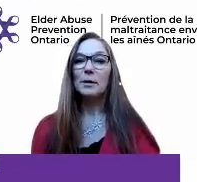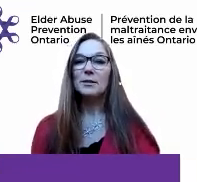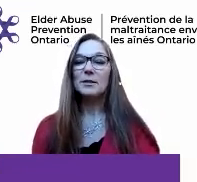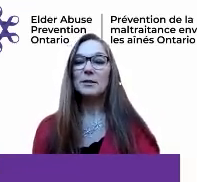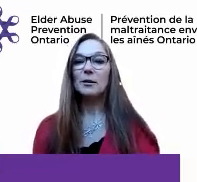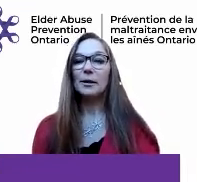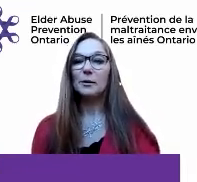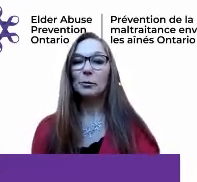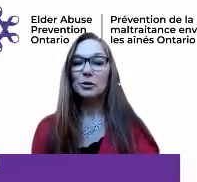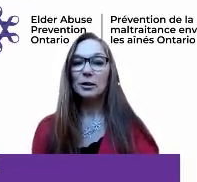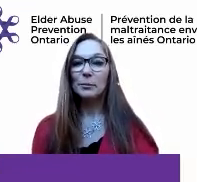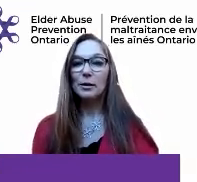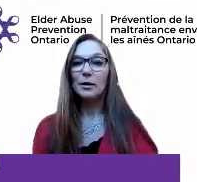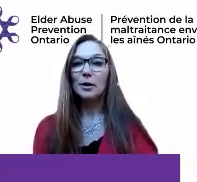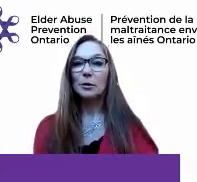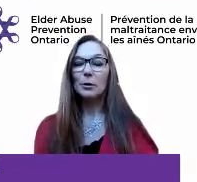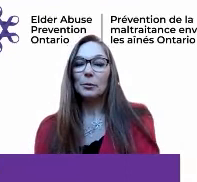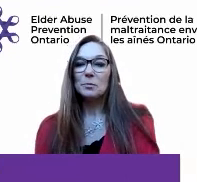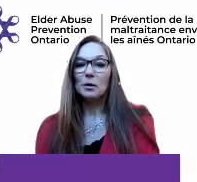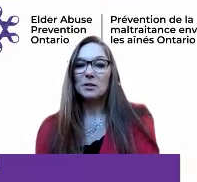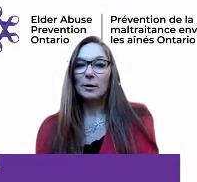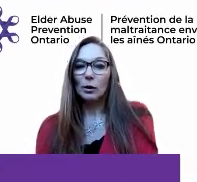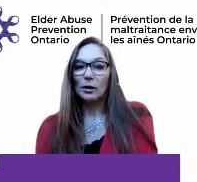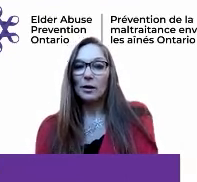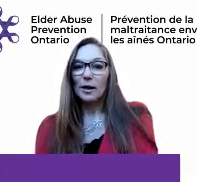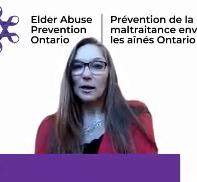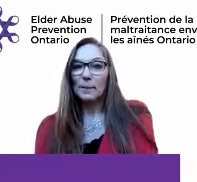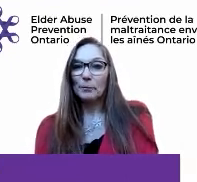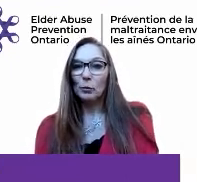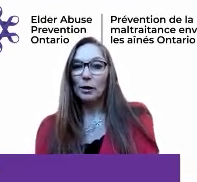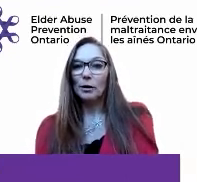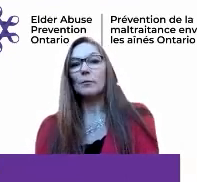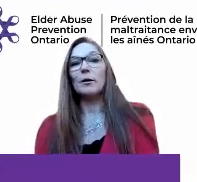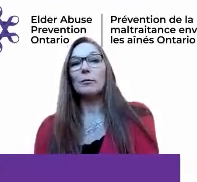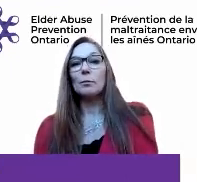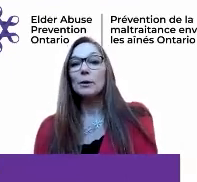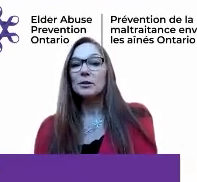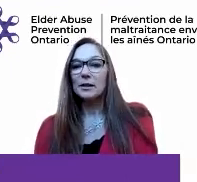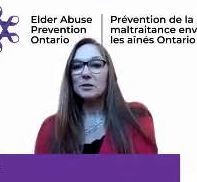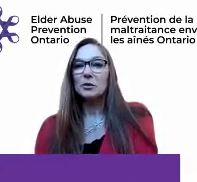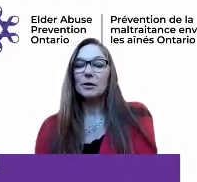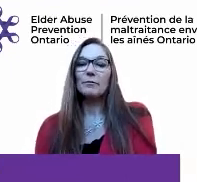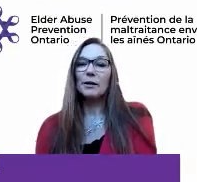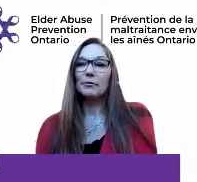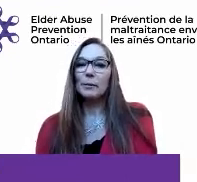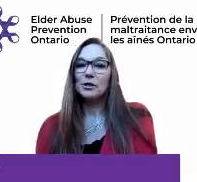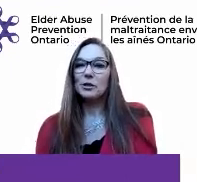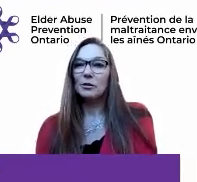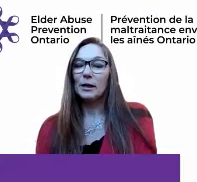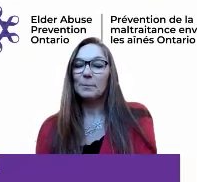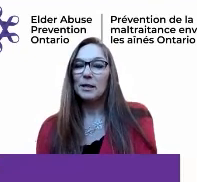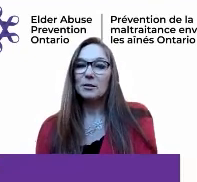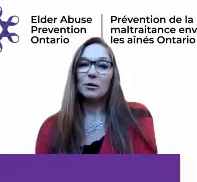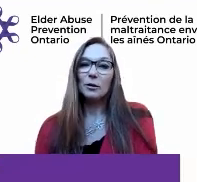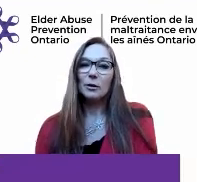and the BCCRN, the British Columbia Community Response Network. We are building this. You can find information.